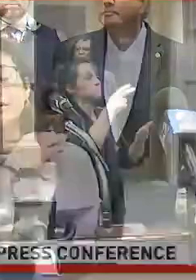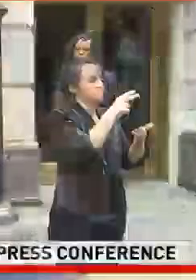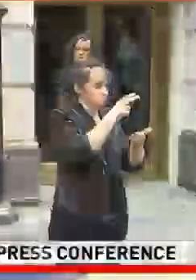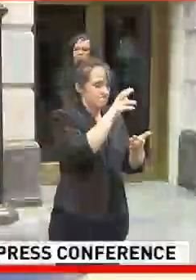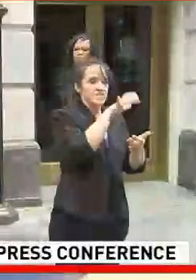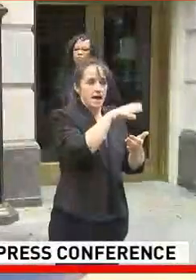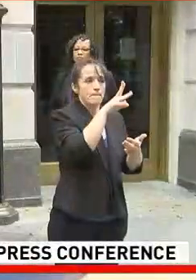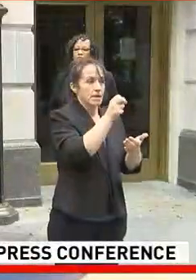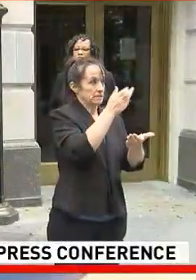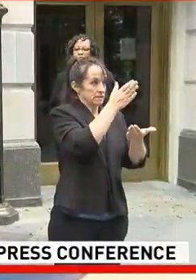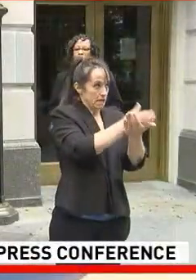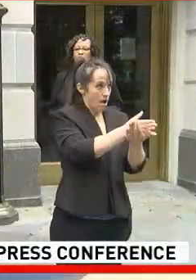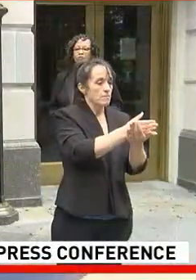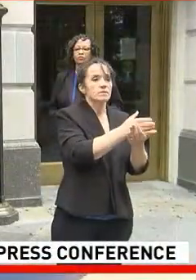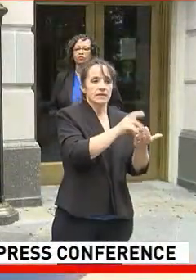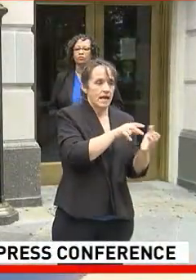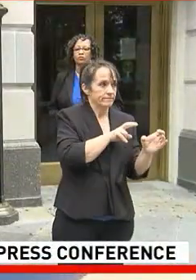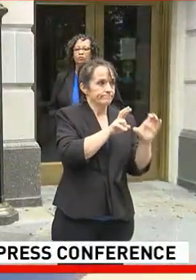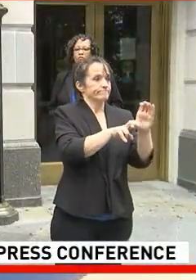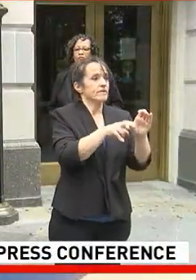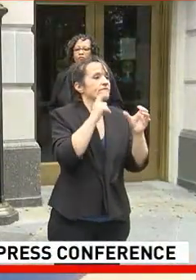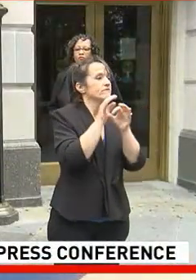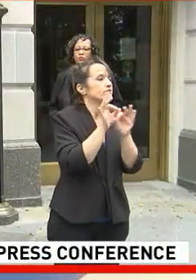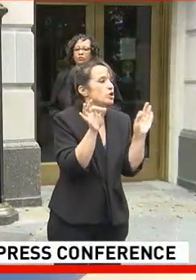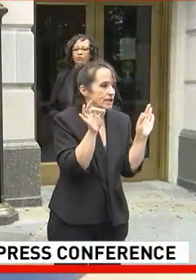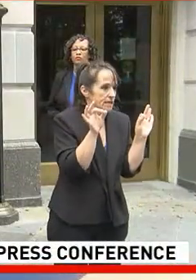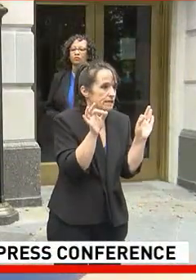the County Emergency Management website.